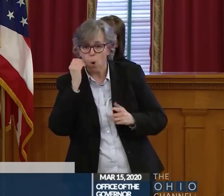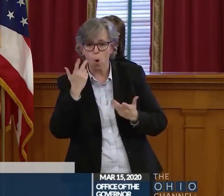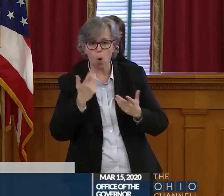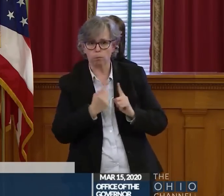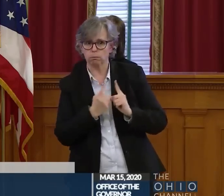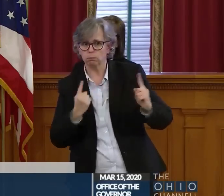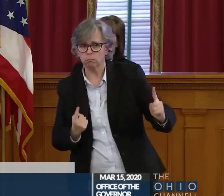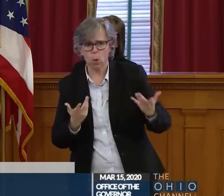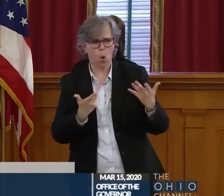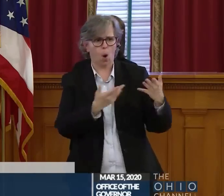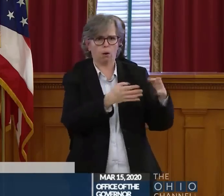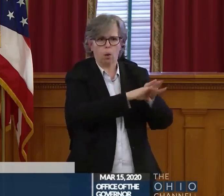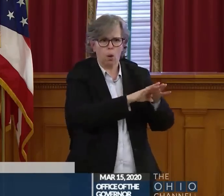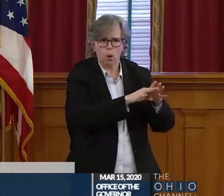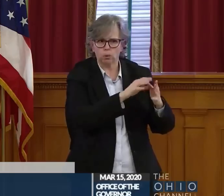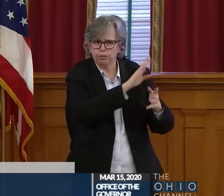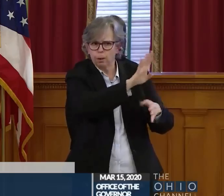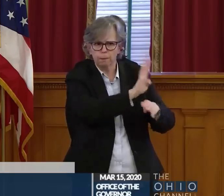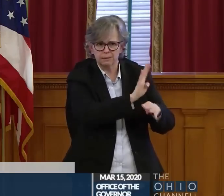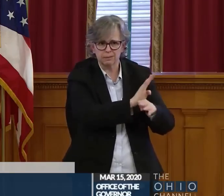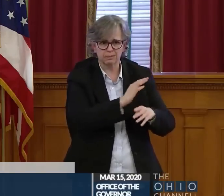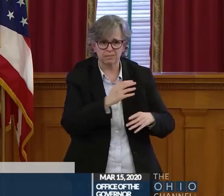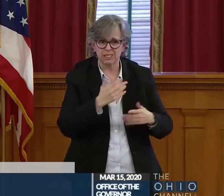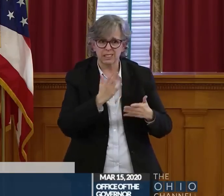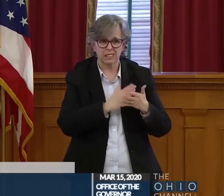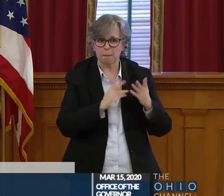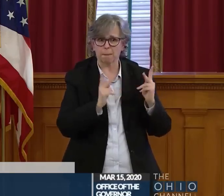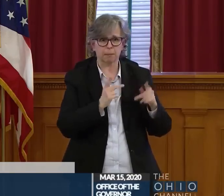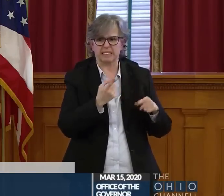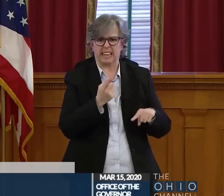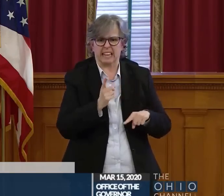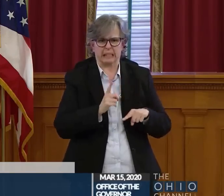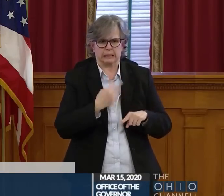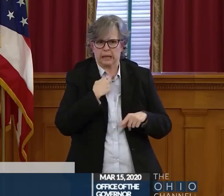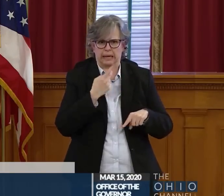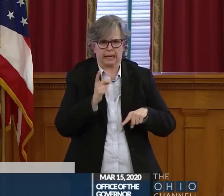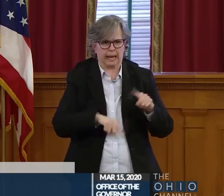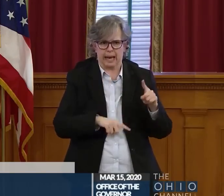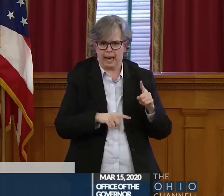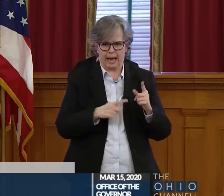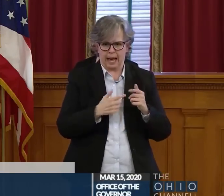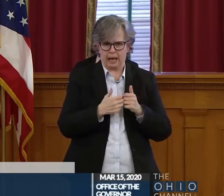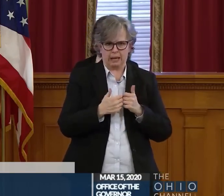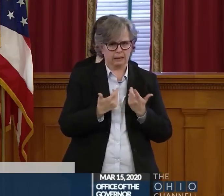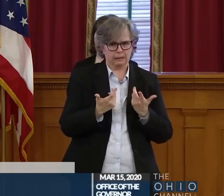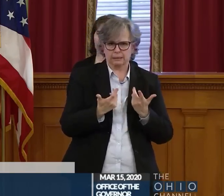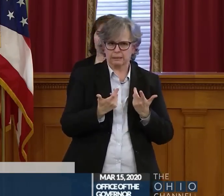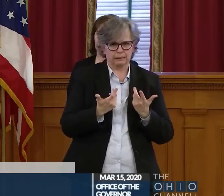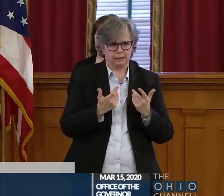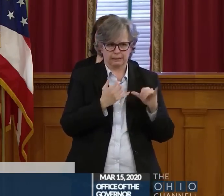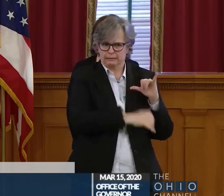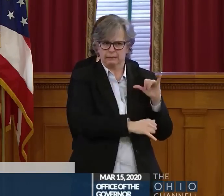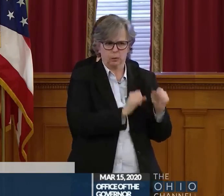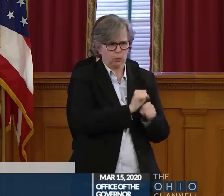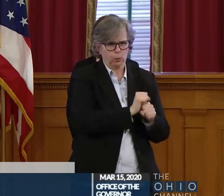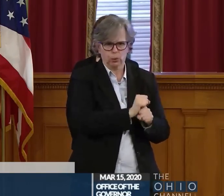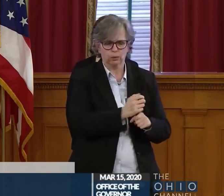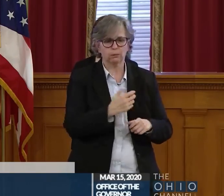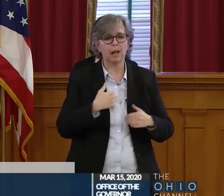the uniqueness of some businesses that does not allow for that. But I would ask our employers to go back and re-examine